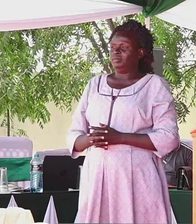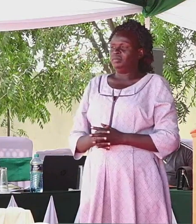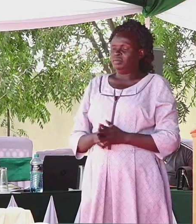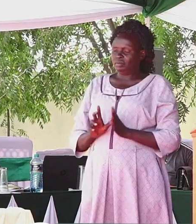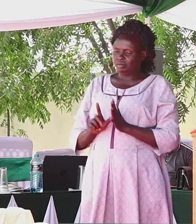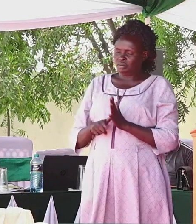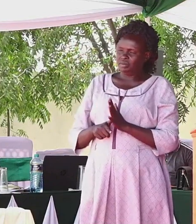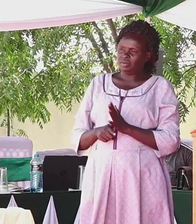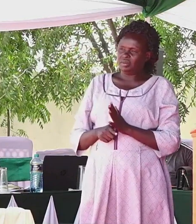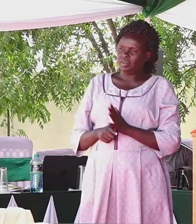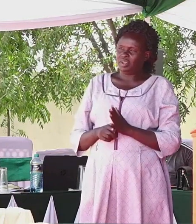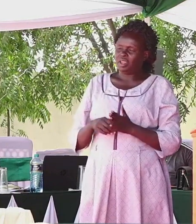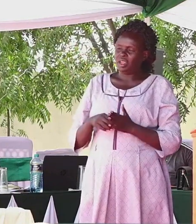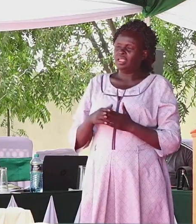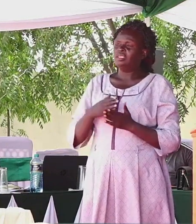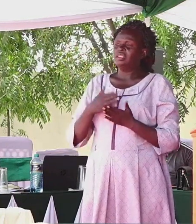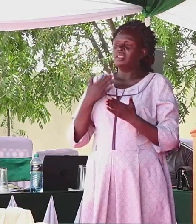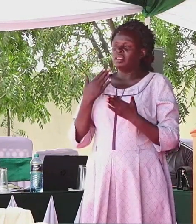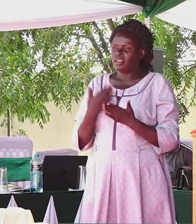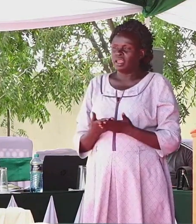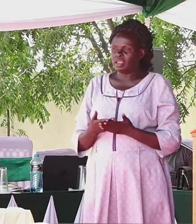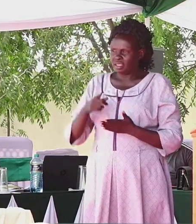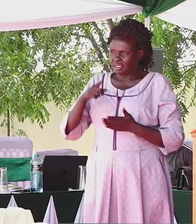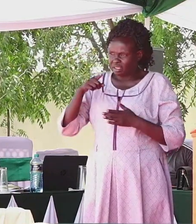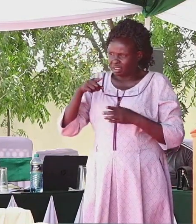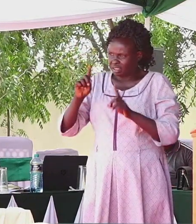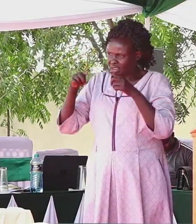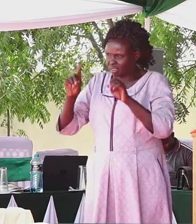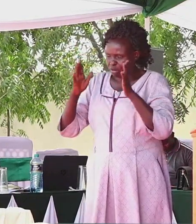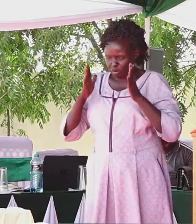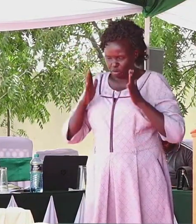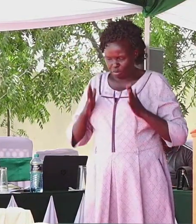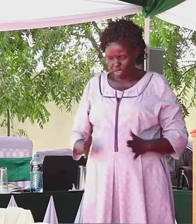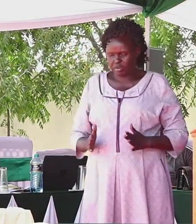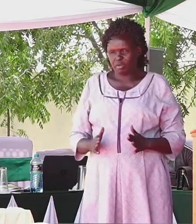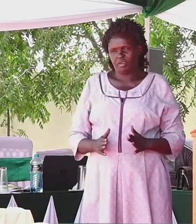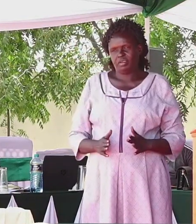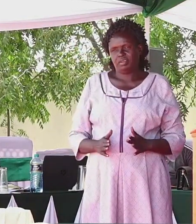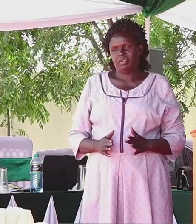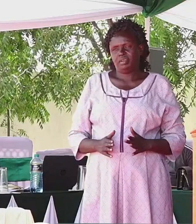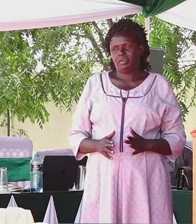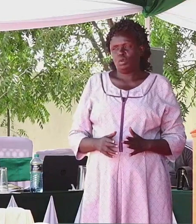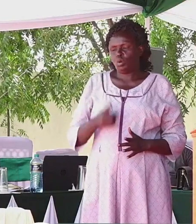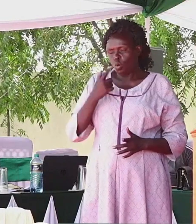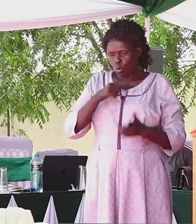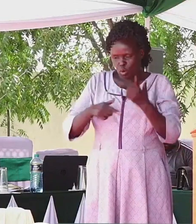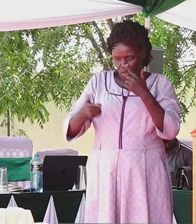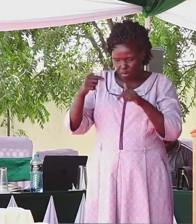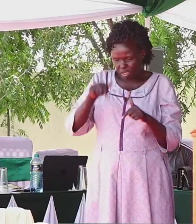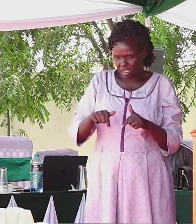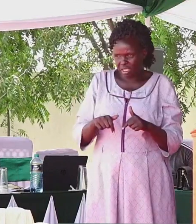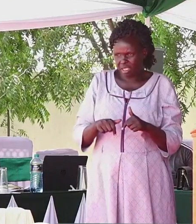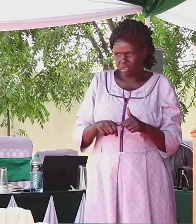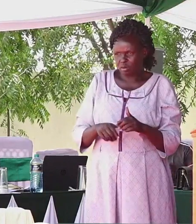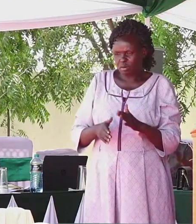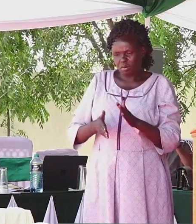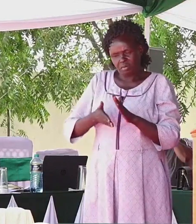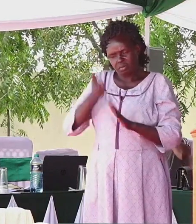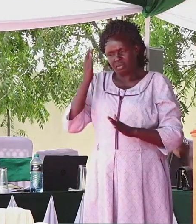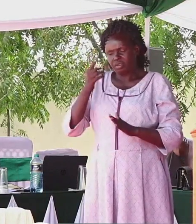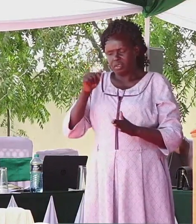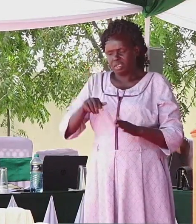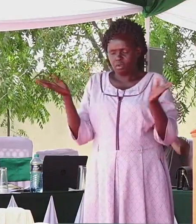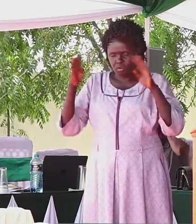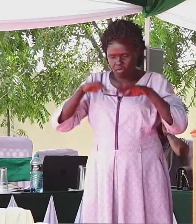Lastly, I would like to thank each and every person who has contributed to the success of this conference. And before